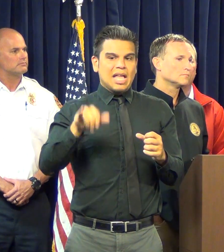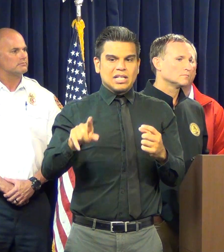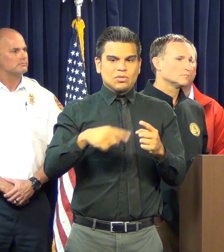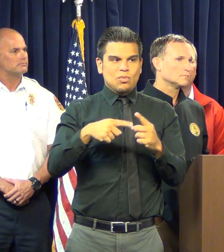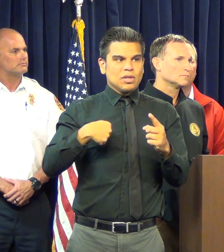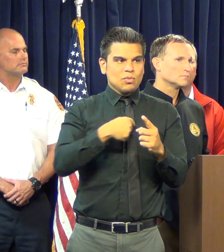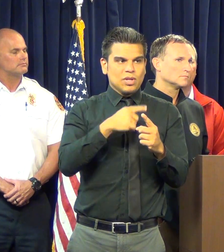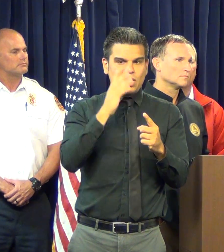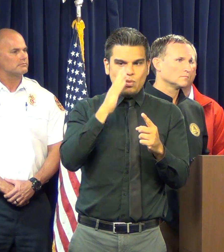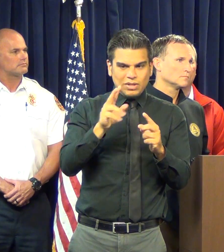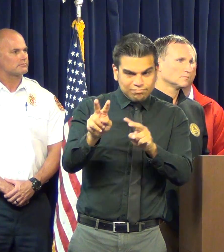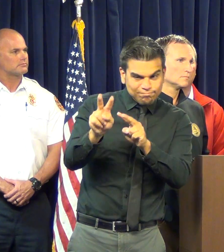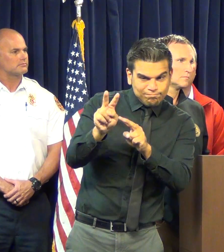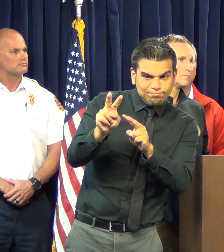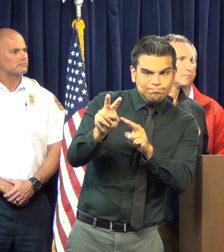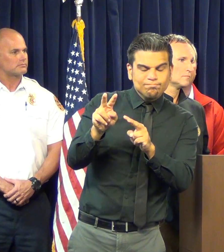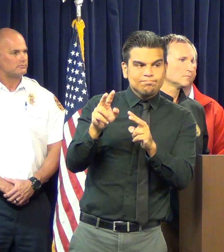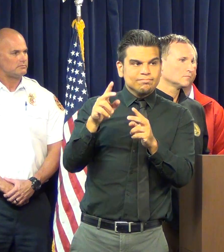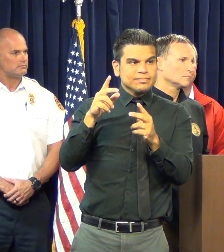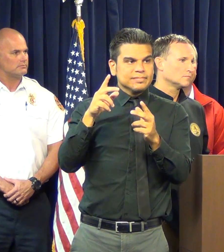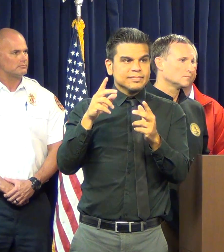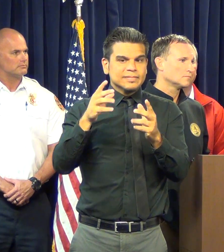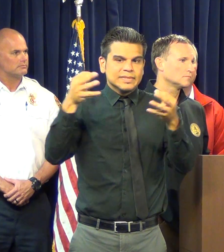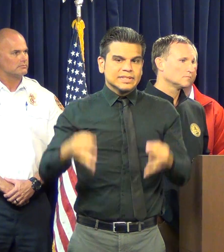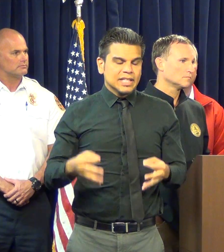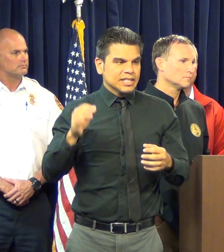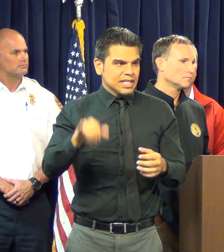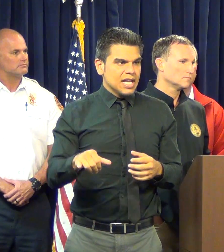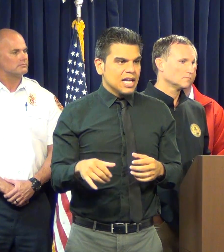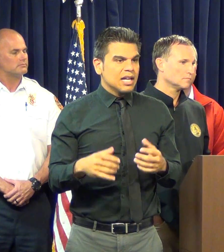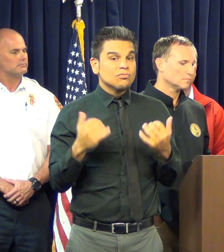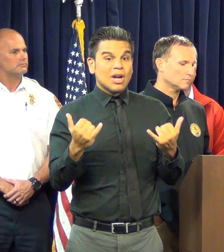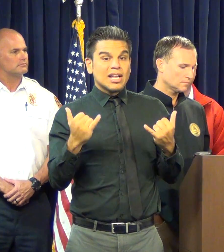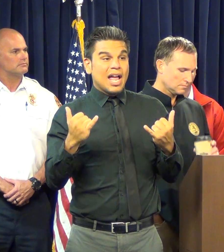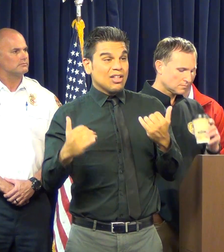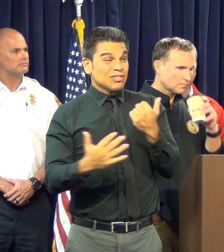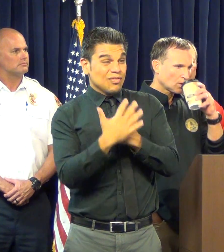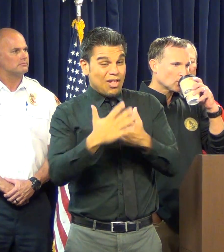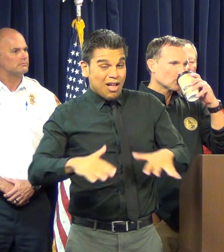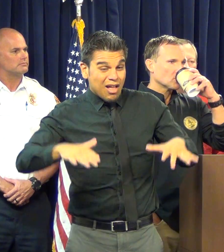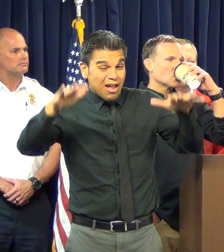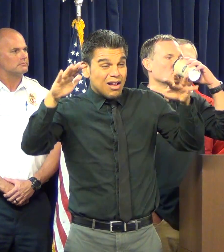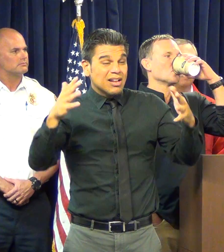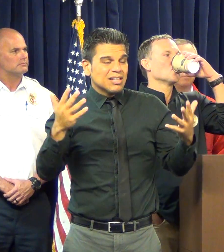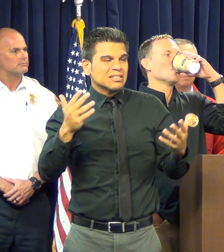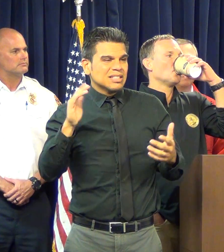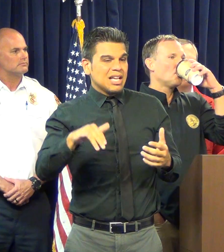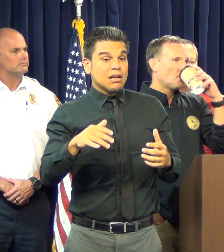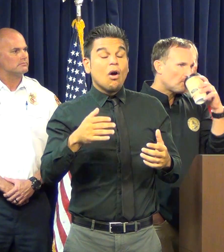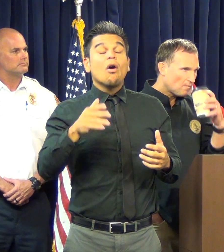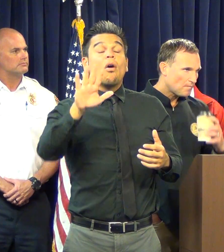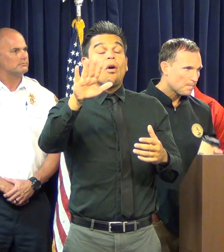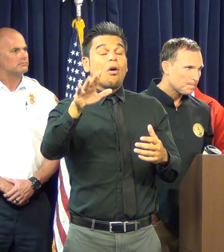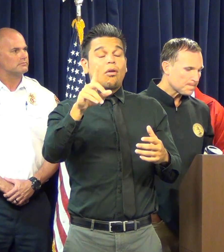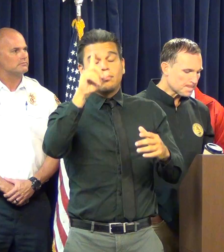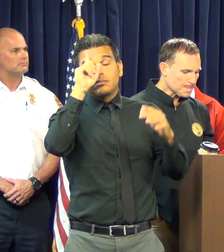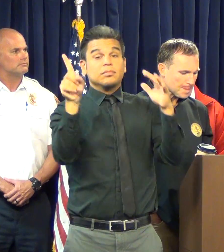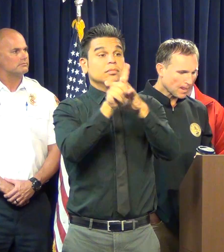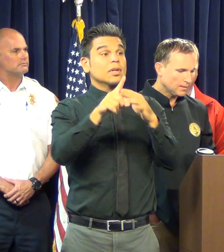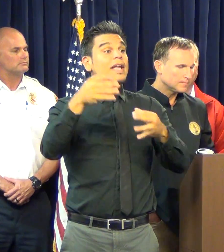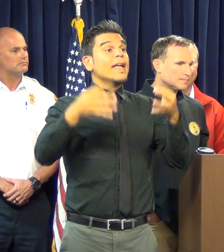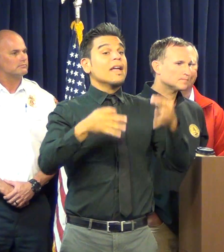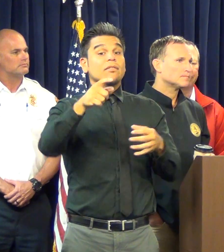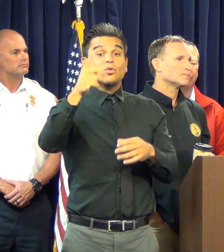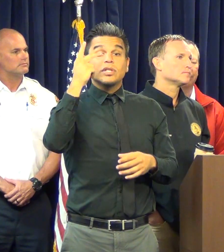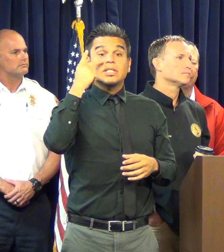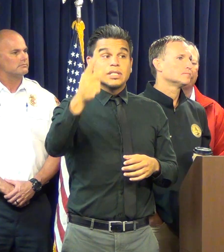this, this road because of flooding. Quick points on that, obviously, the power lines, if you see a down power line, do not touch it as we